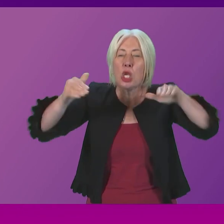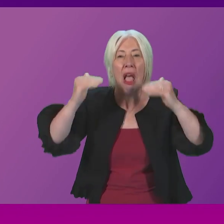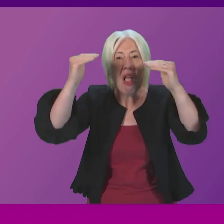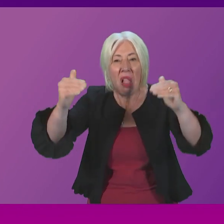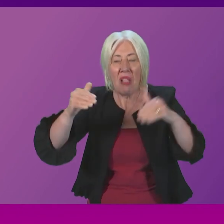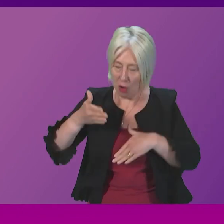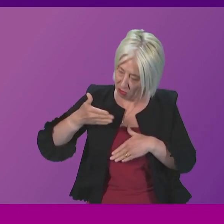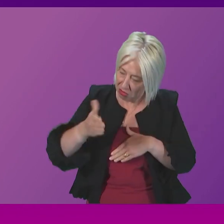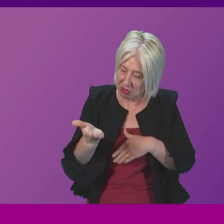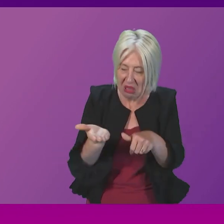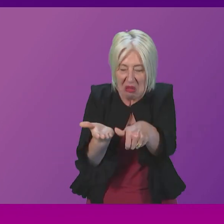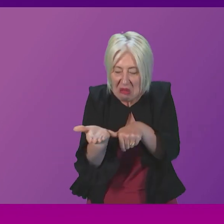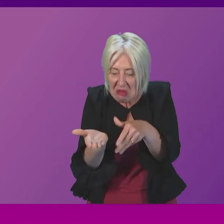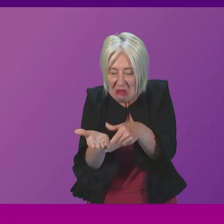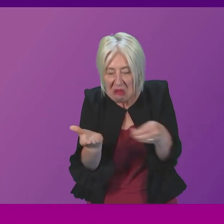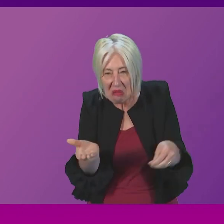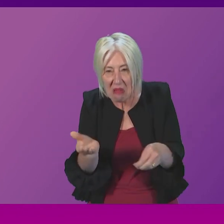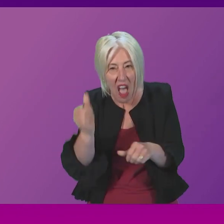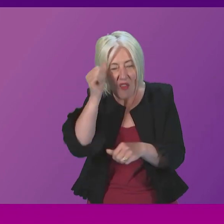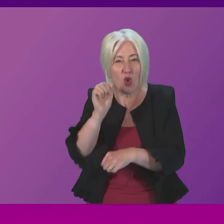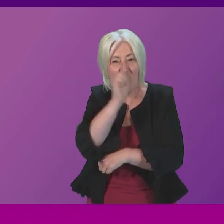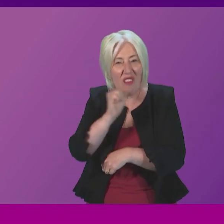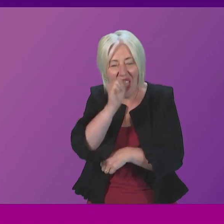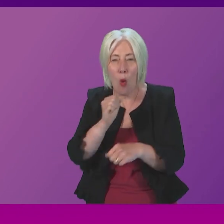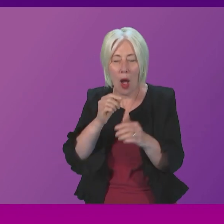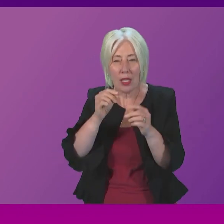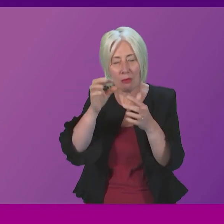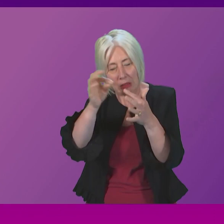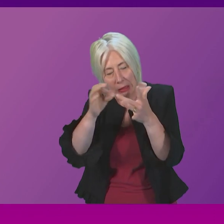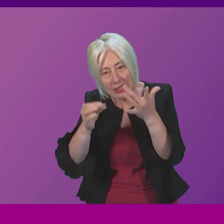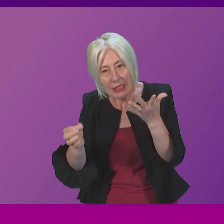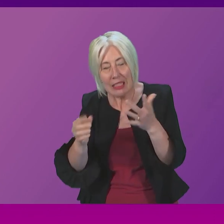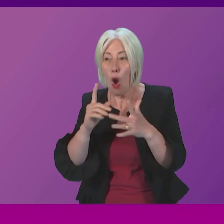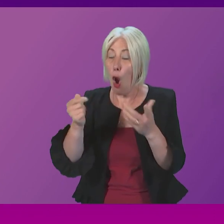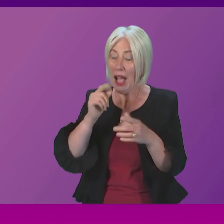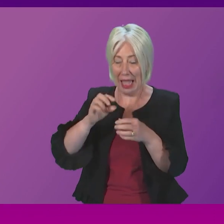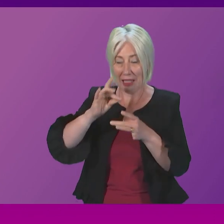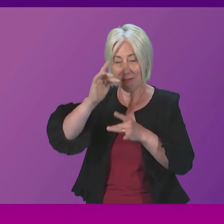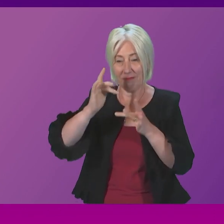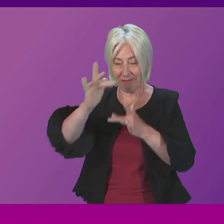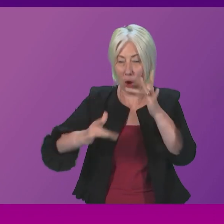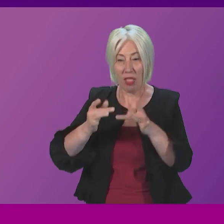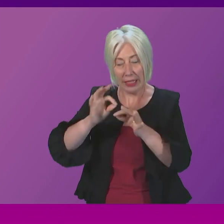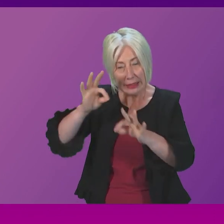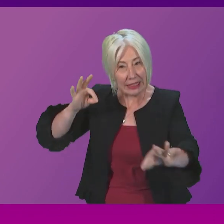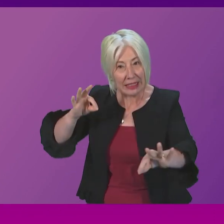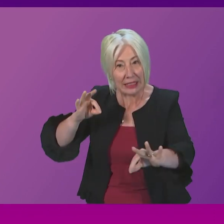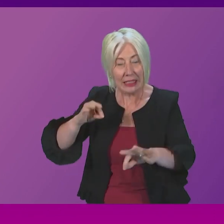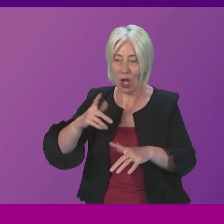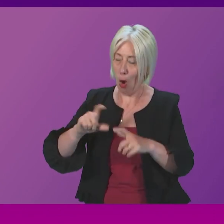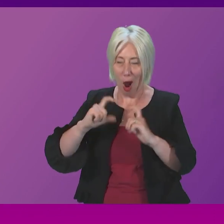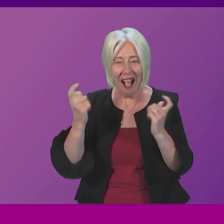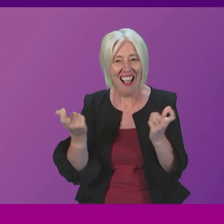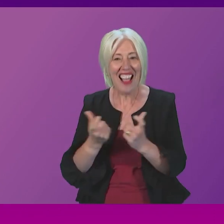a herring, tell an anther from a stamen, or install your Ethernet cable, or hold P7 to attention